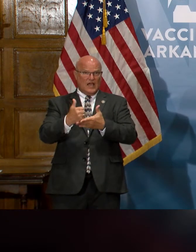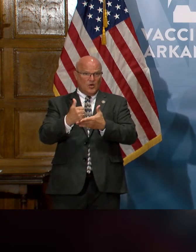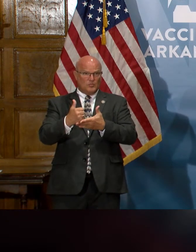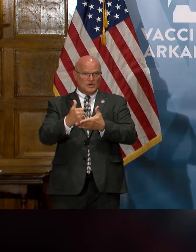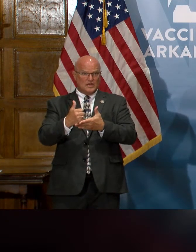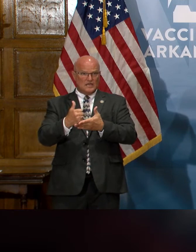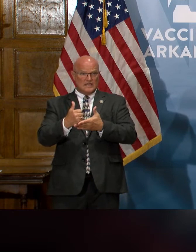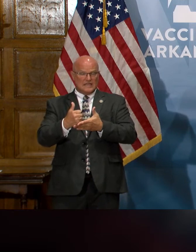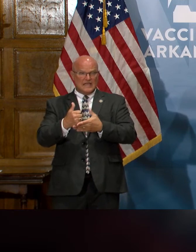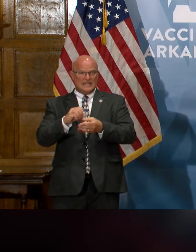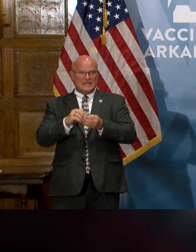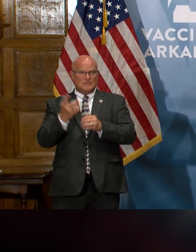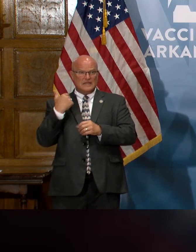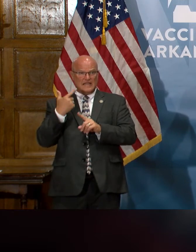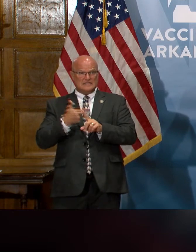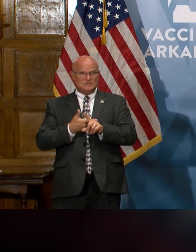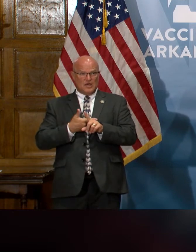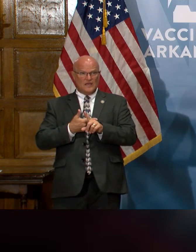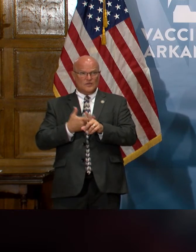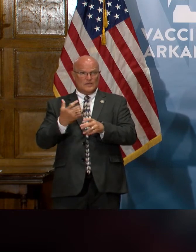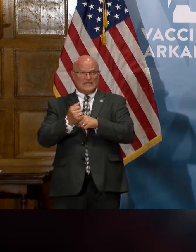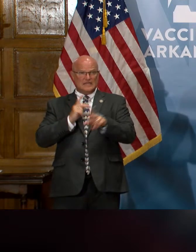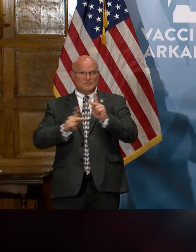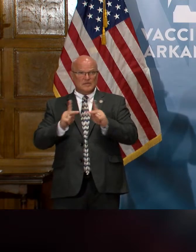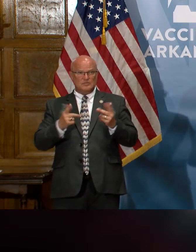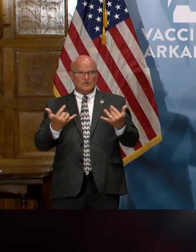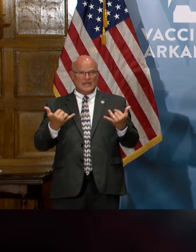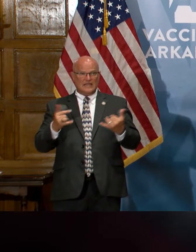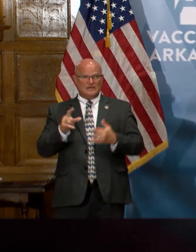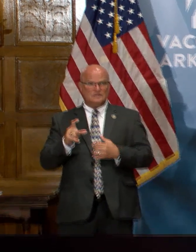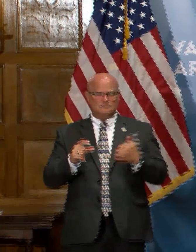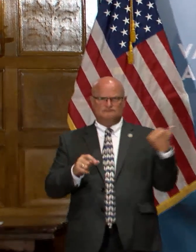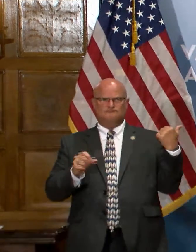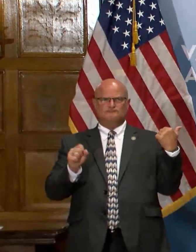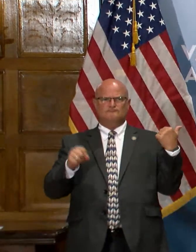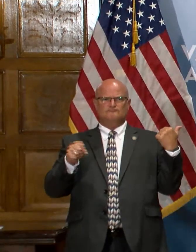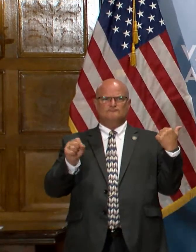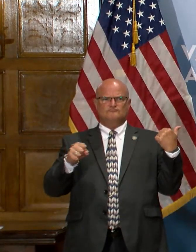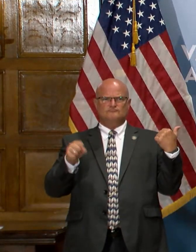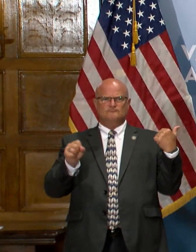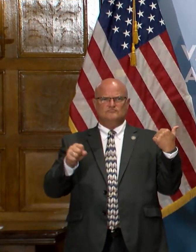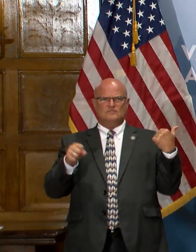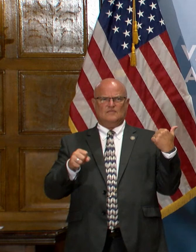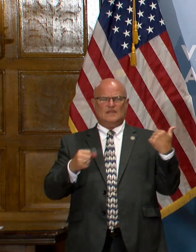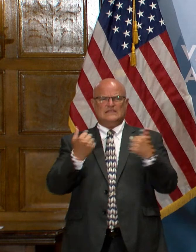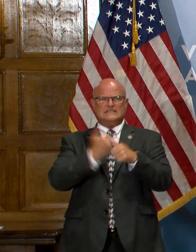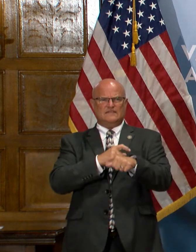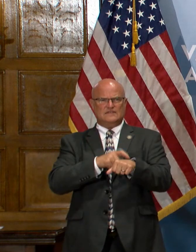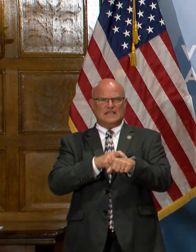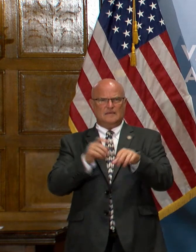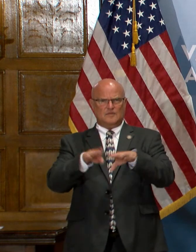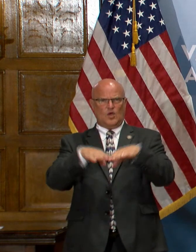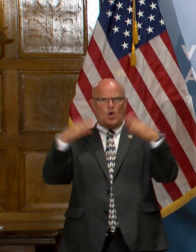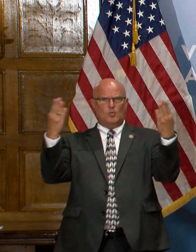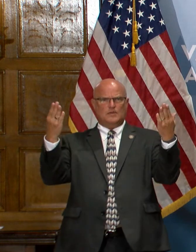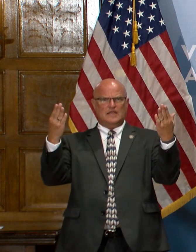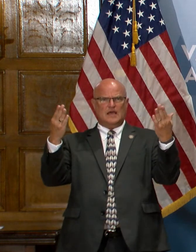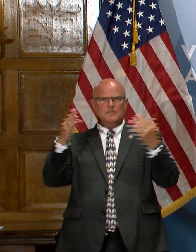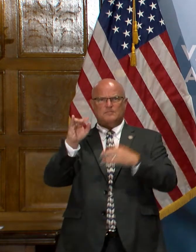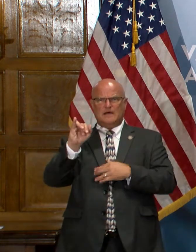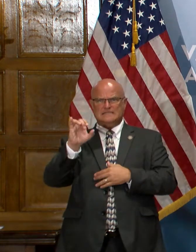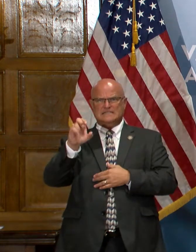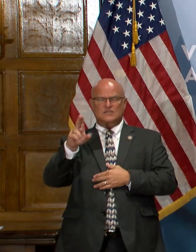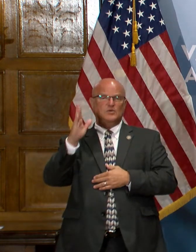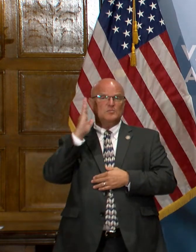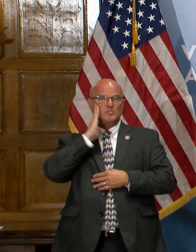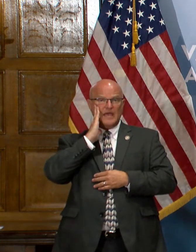even been a number in the last month? Are we even getting people? Yes, the answer is every time they open up a